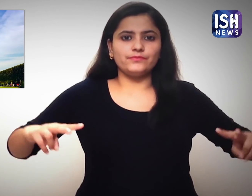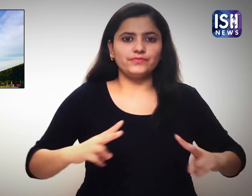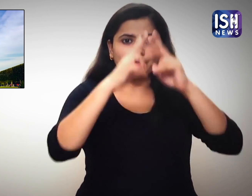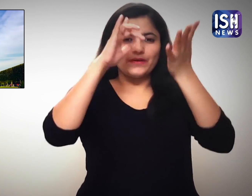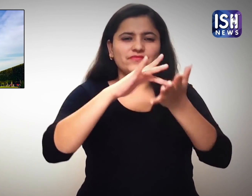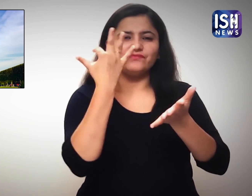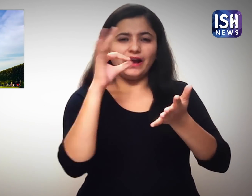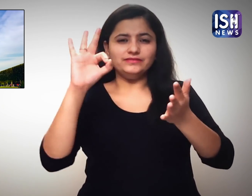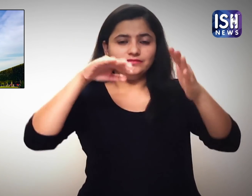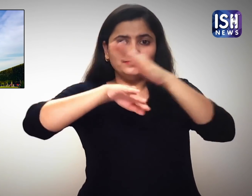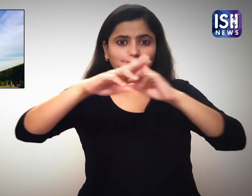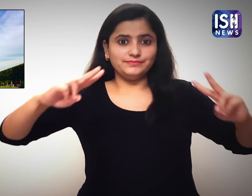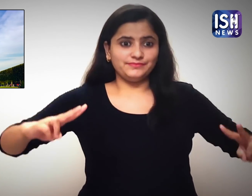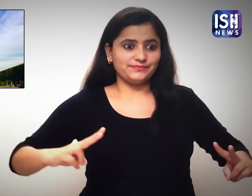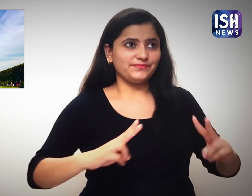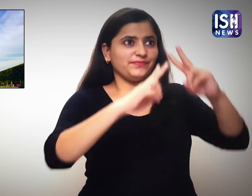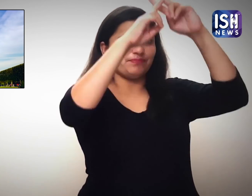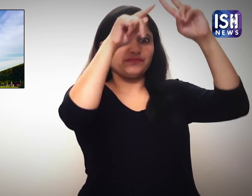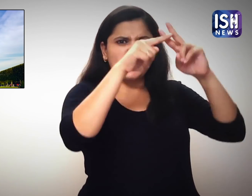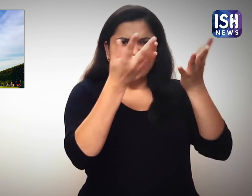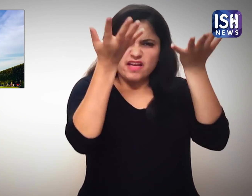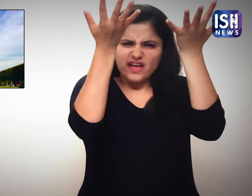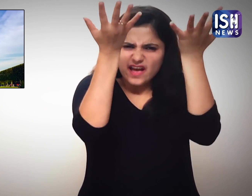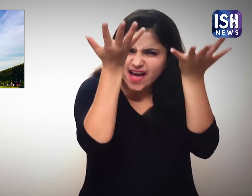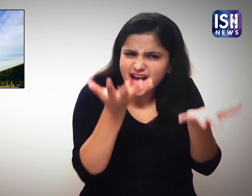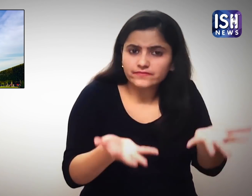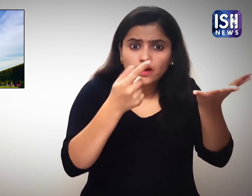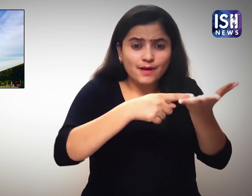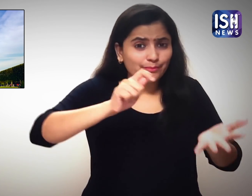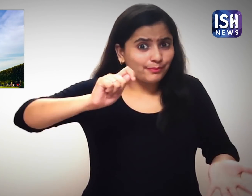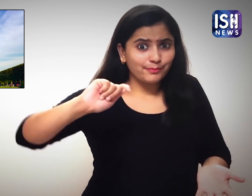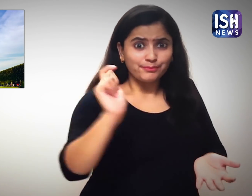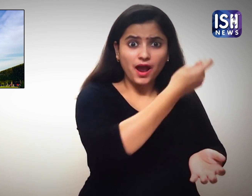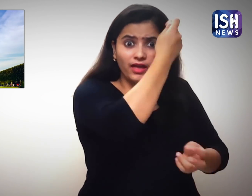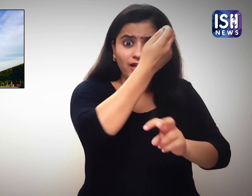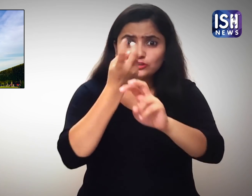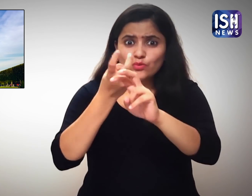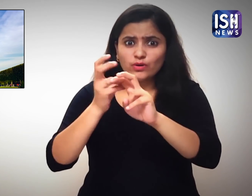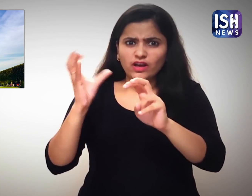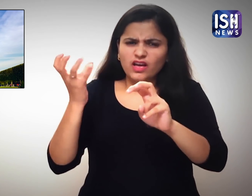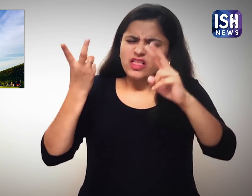In 2013, an asteroid heavier than the Eiffel Tower